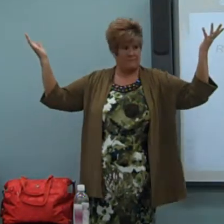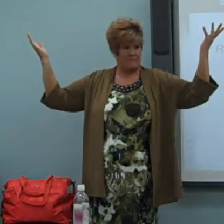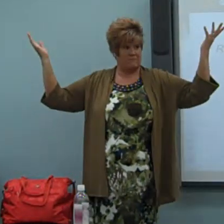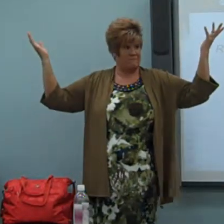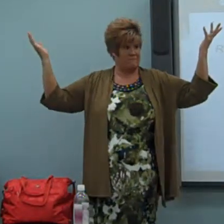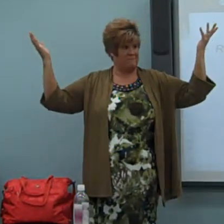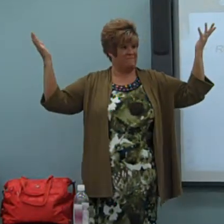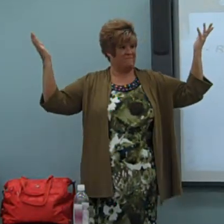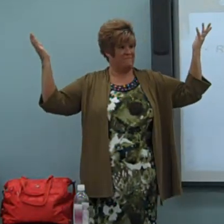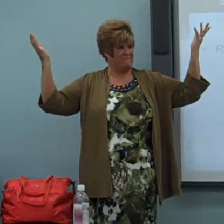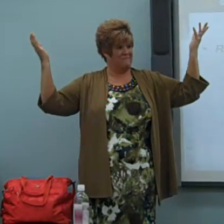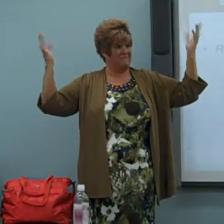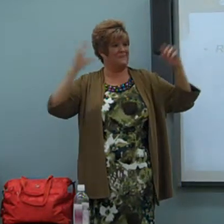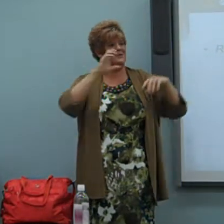now.